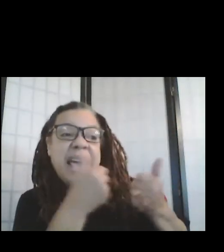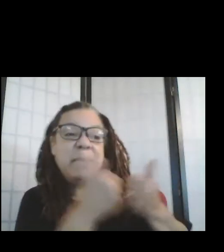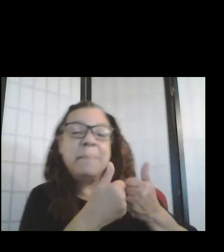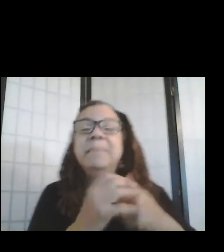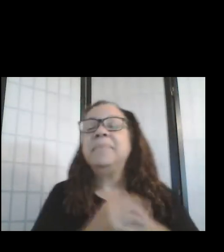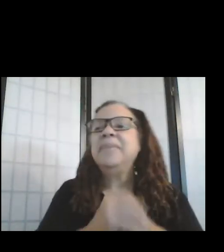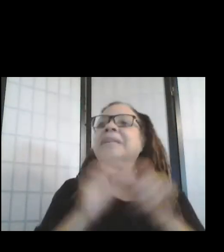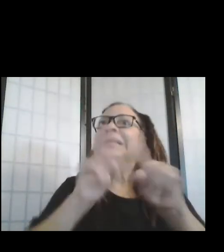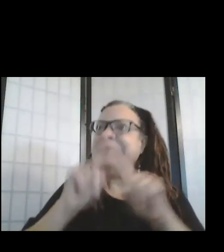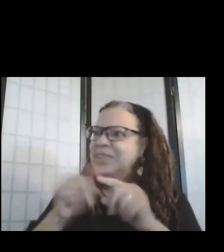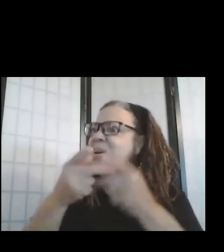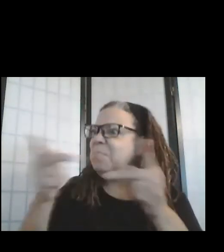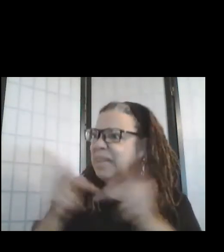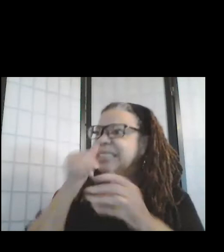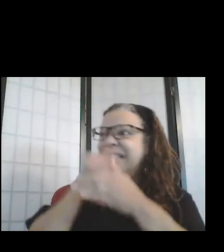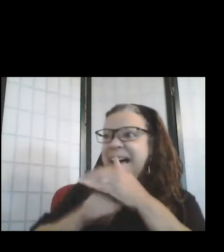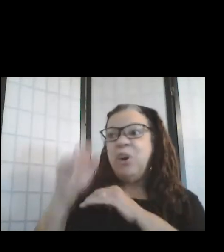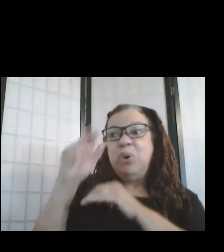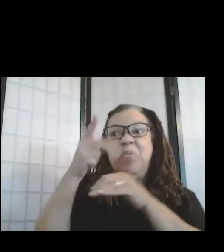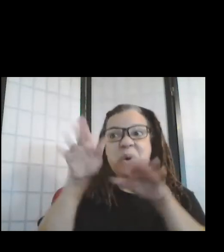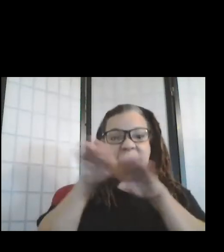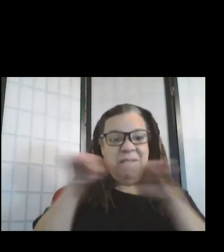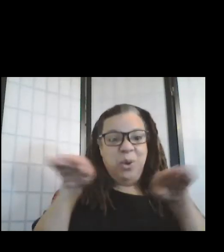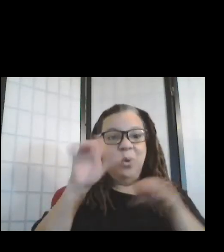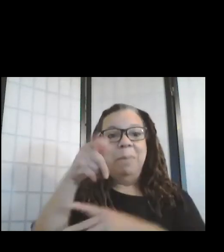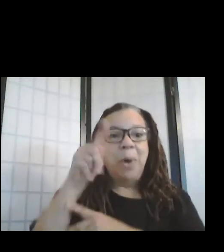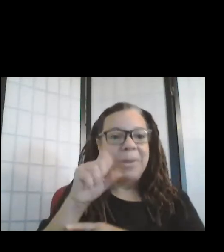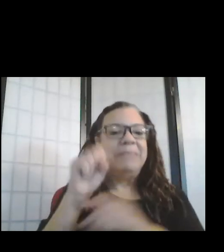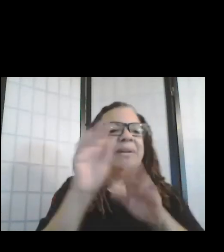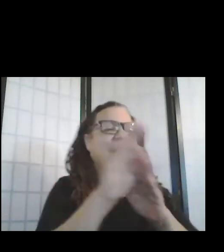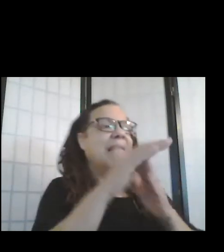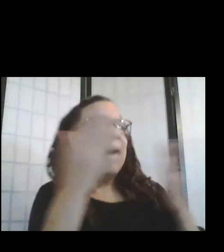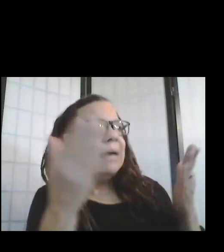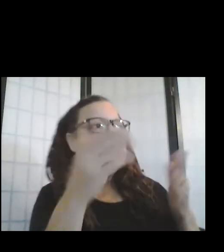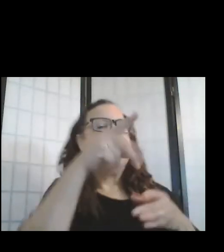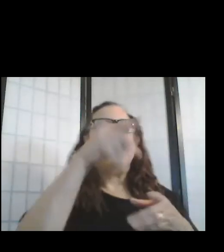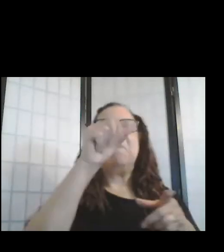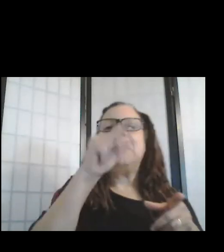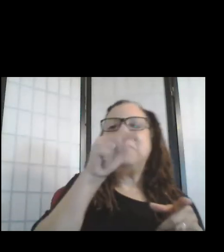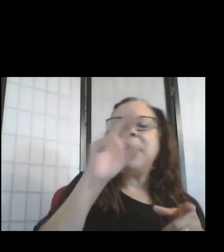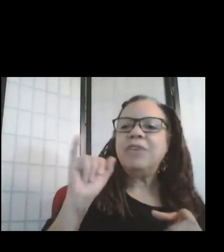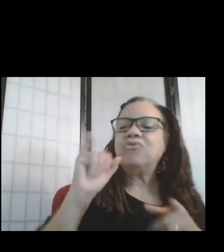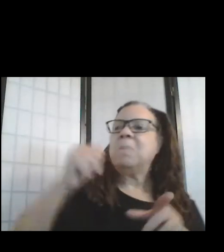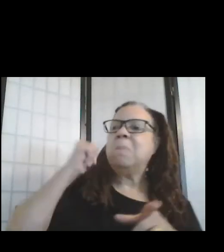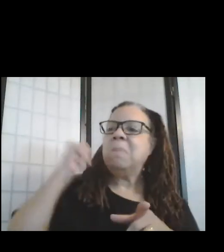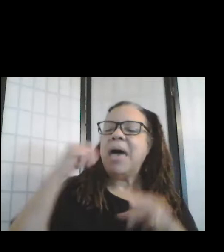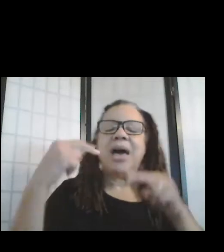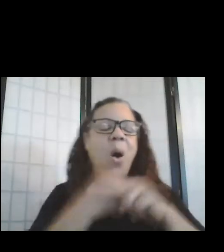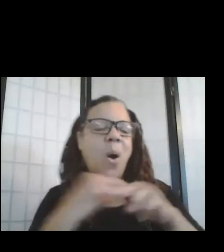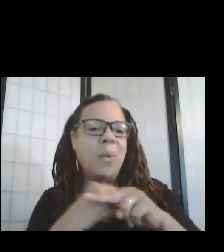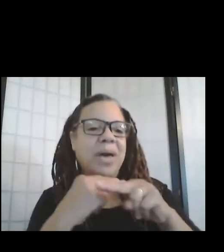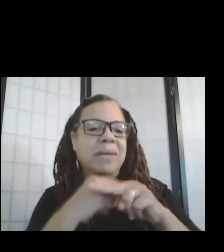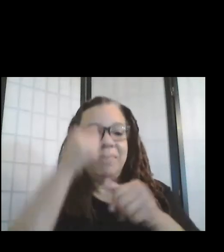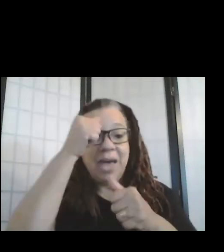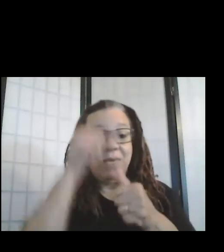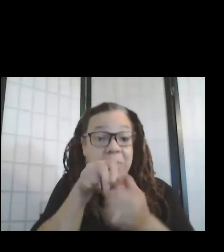of places to hide in their third floor apartment, closets, a pantry, a back hallway. I remember